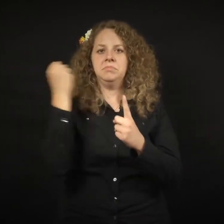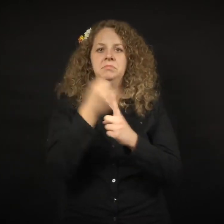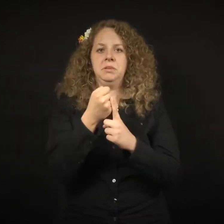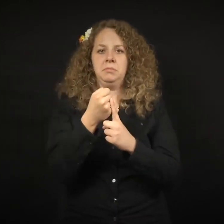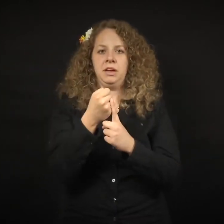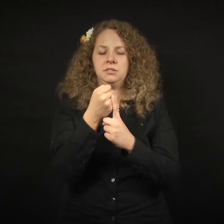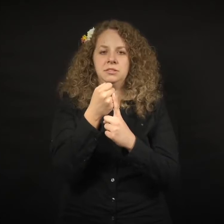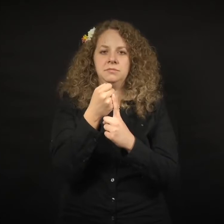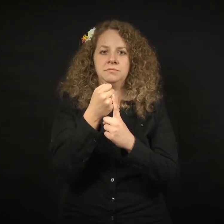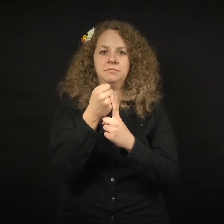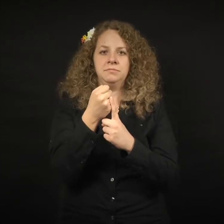Impact.